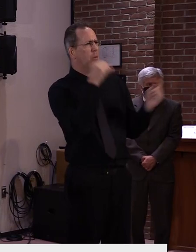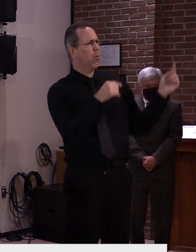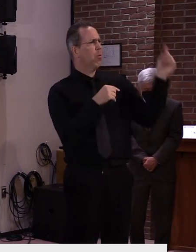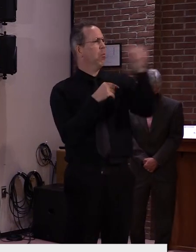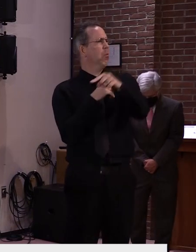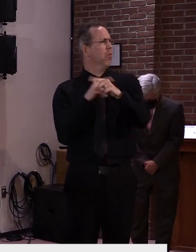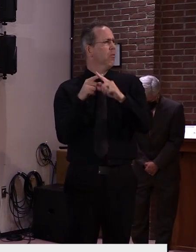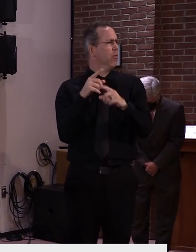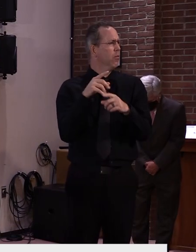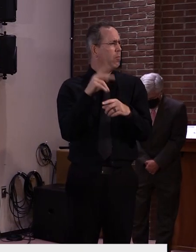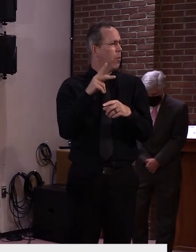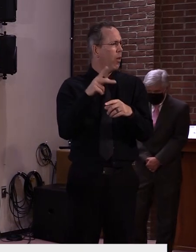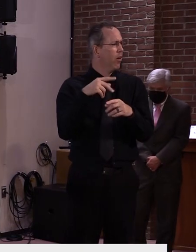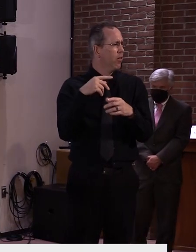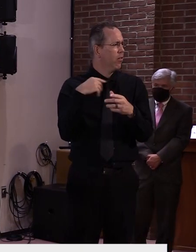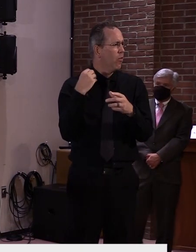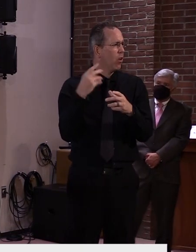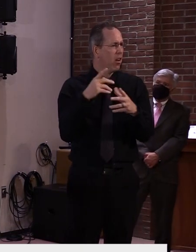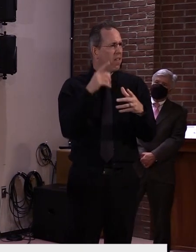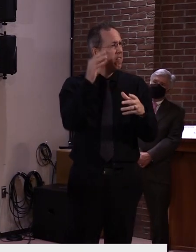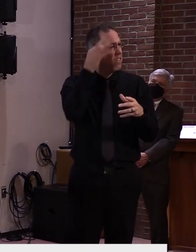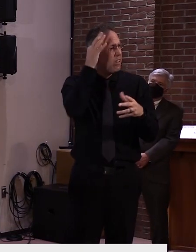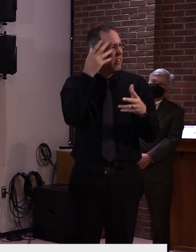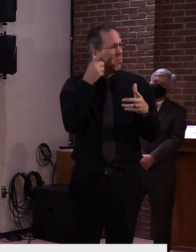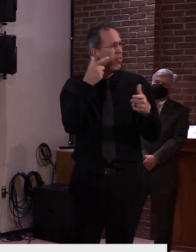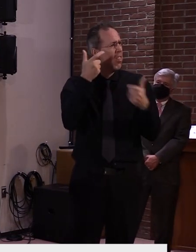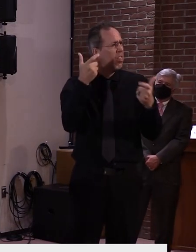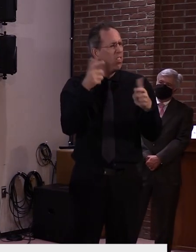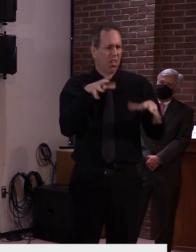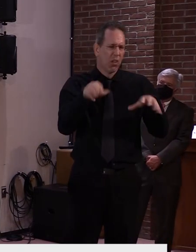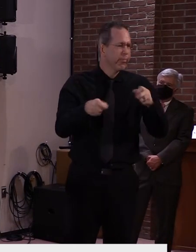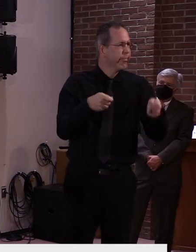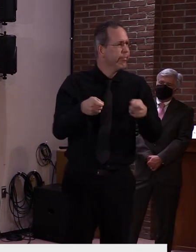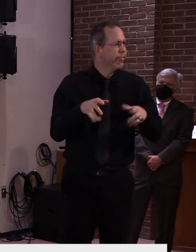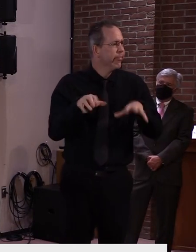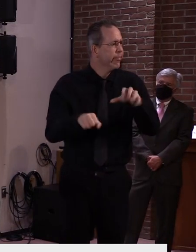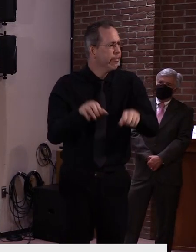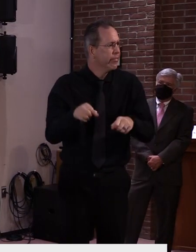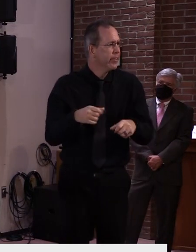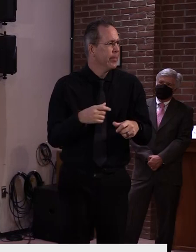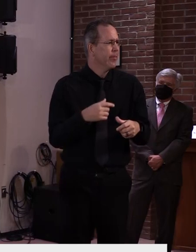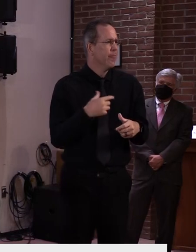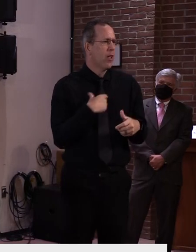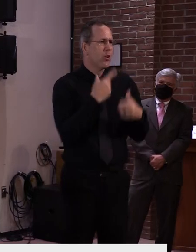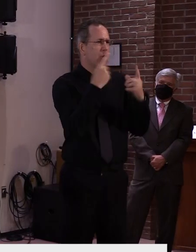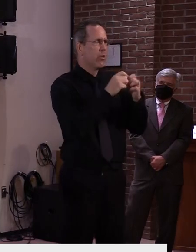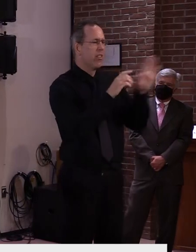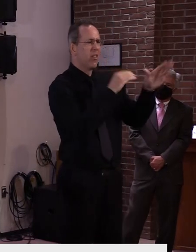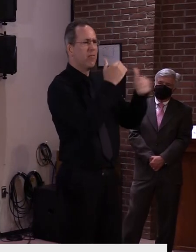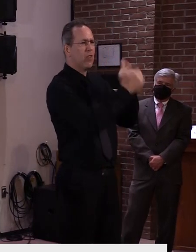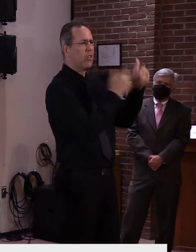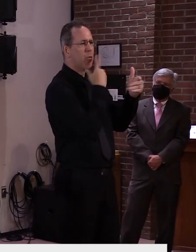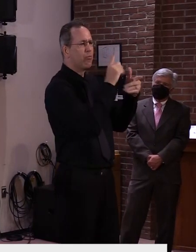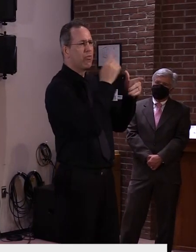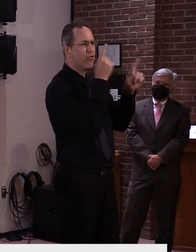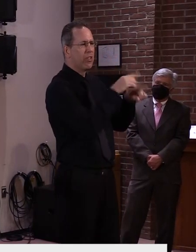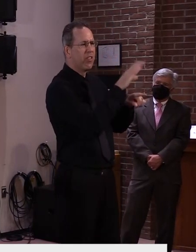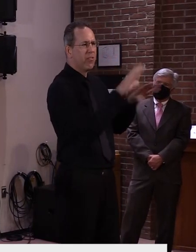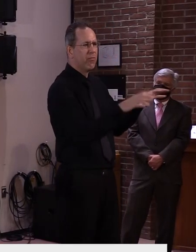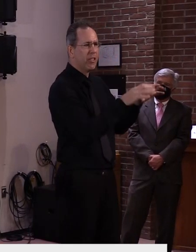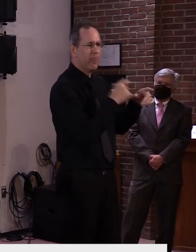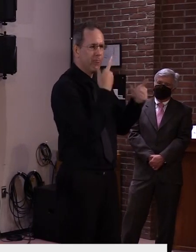overreach in some capacity, especially in Portland, at this point in time. But as far as reaching